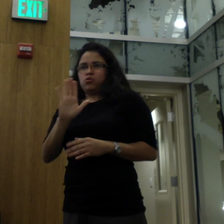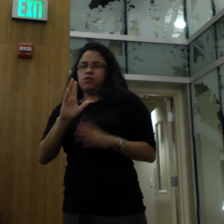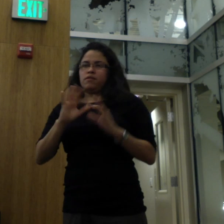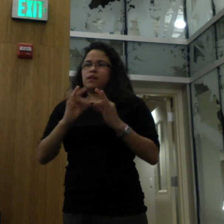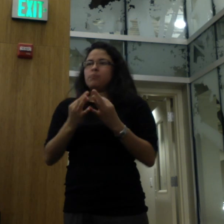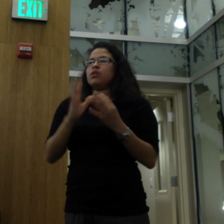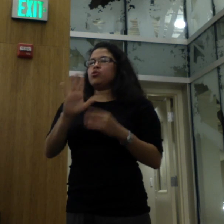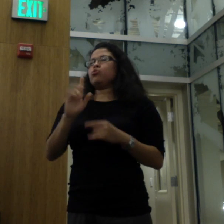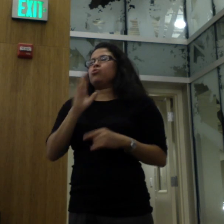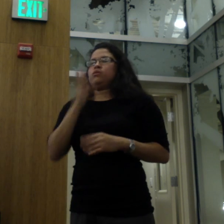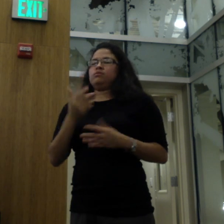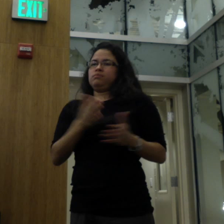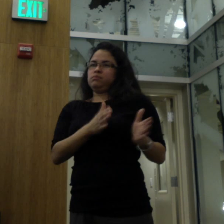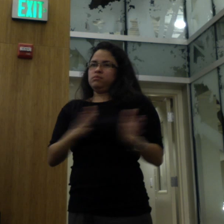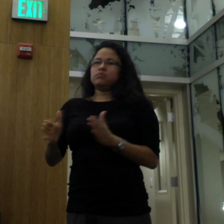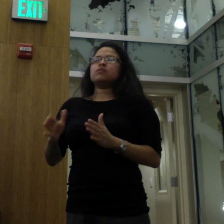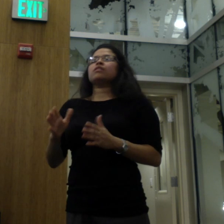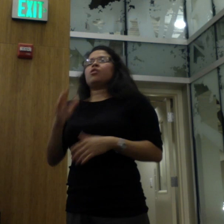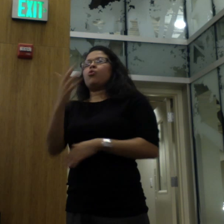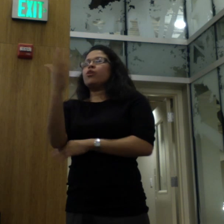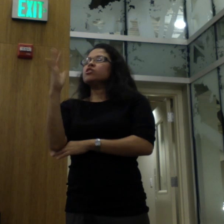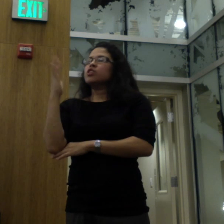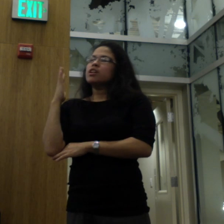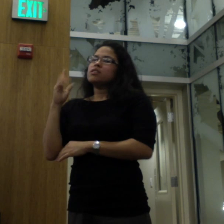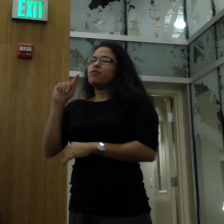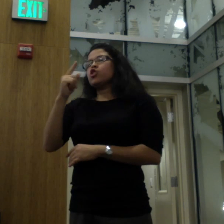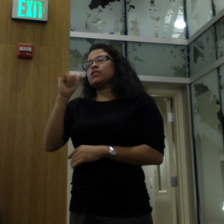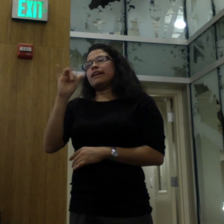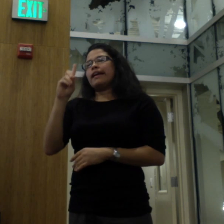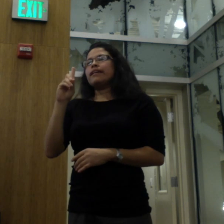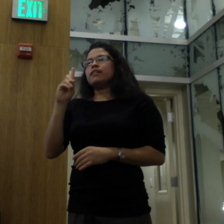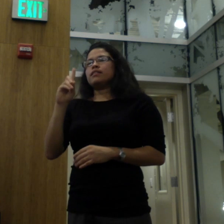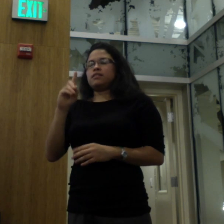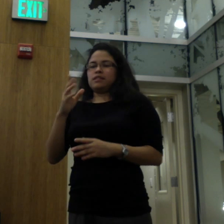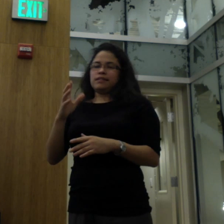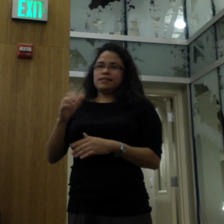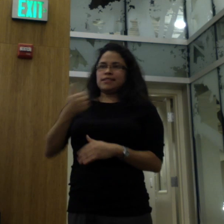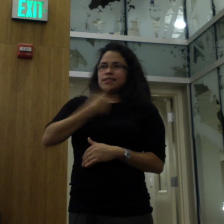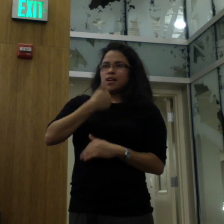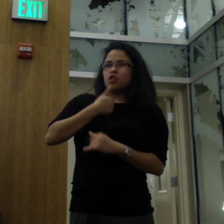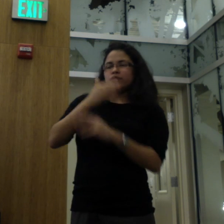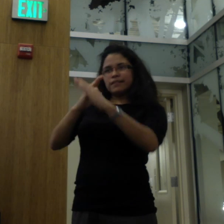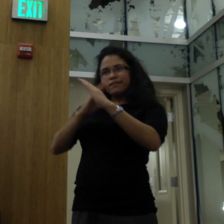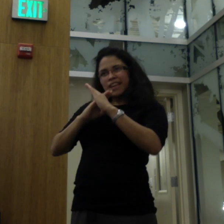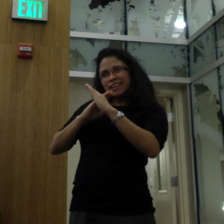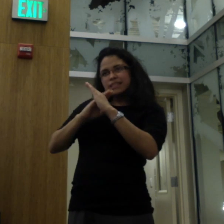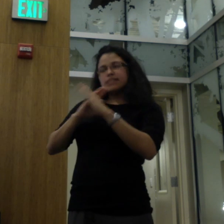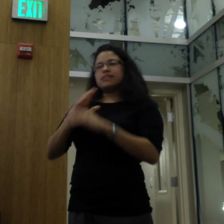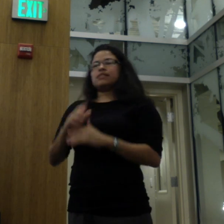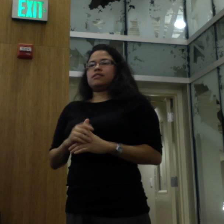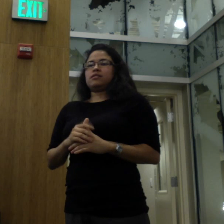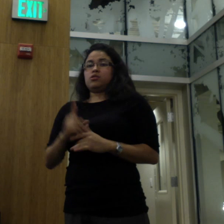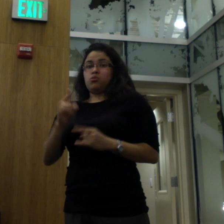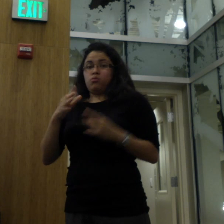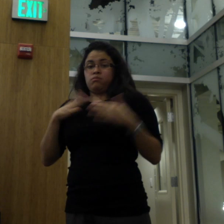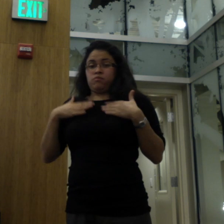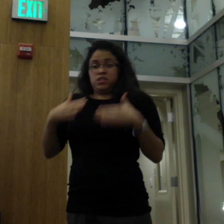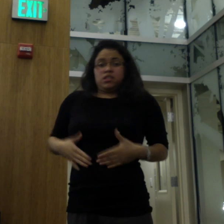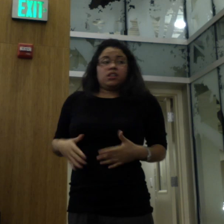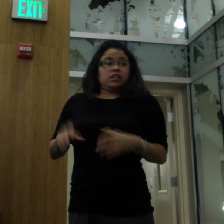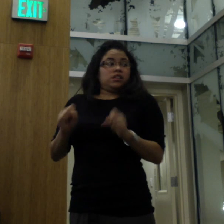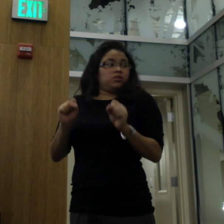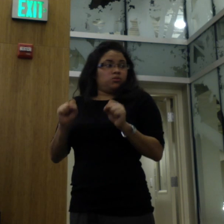sets. Wilderness first aid, self-defense, exercise, keep yourself in shape. Are you able to